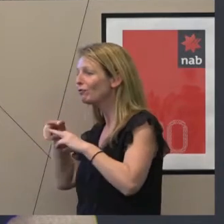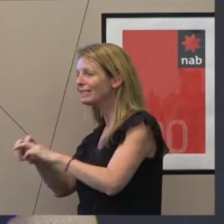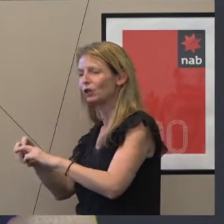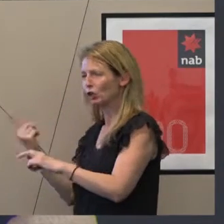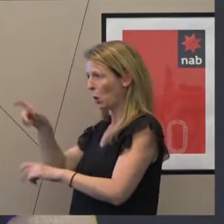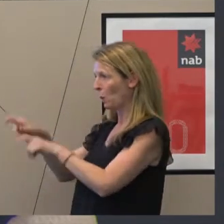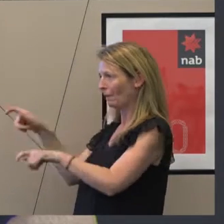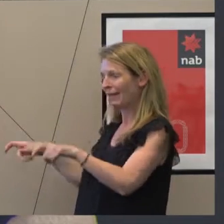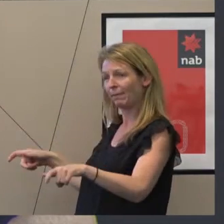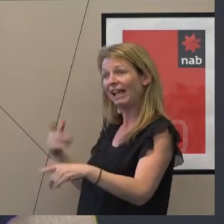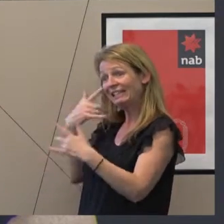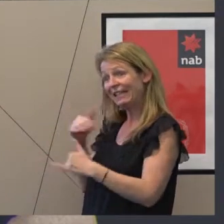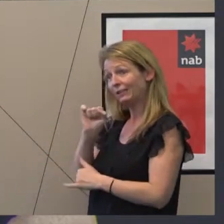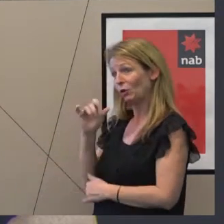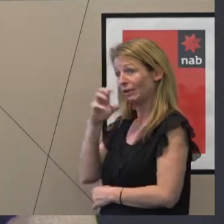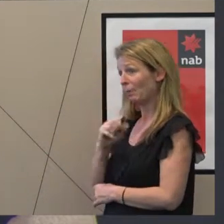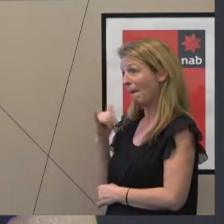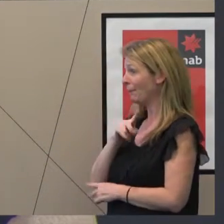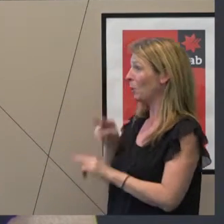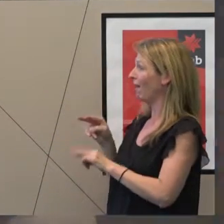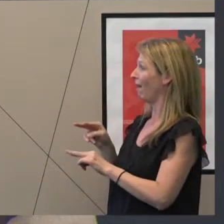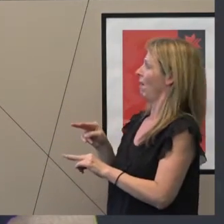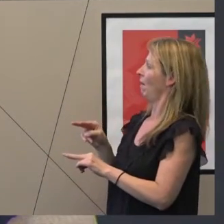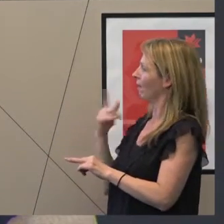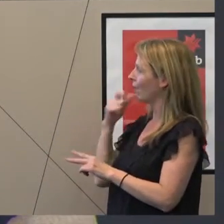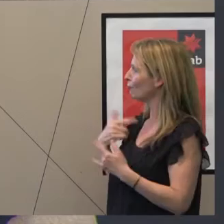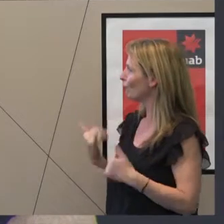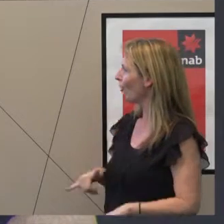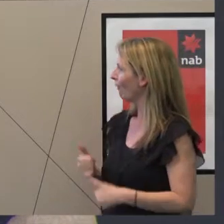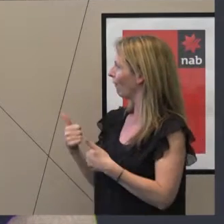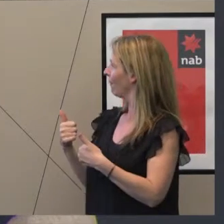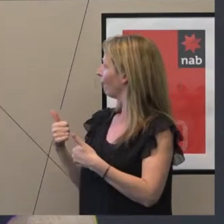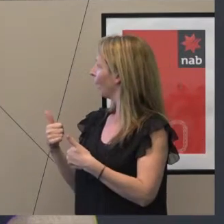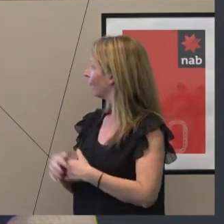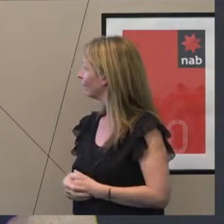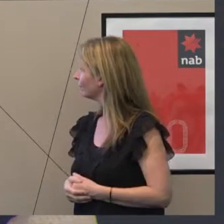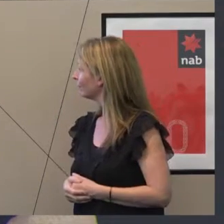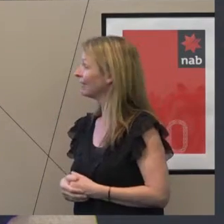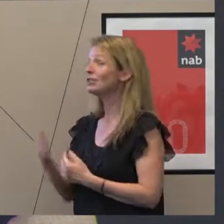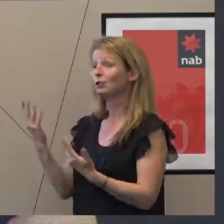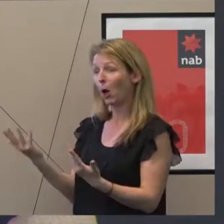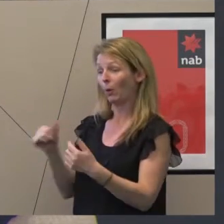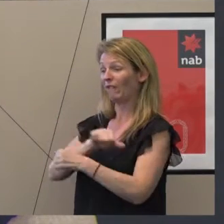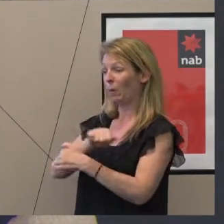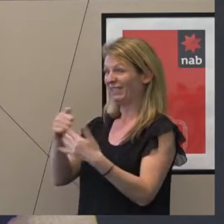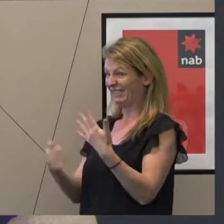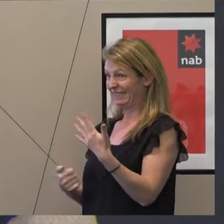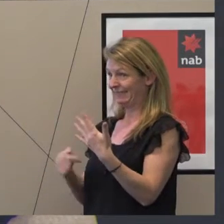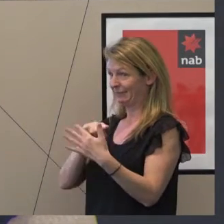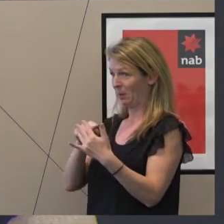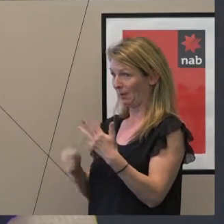researchers are. You might be pleasantly surprised. Now, for each of these 6 points,